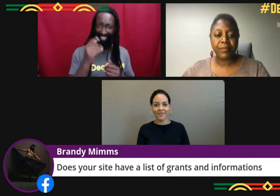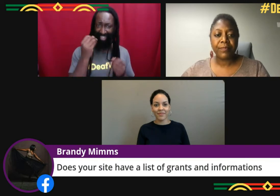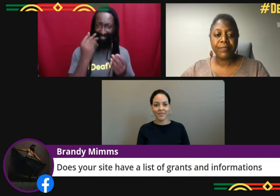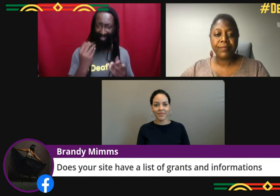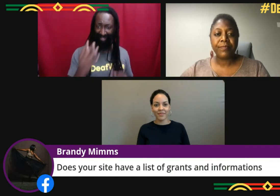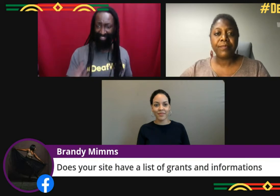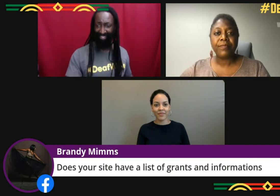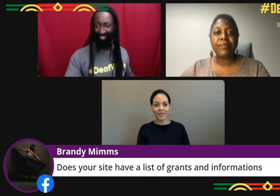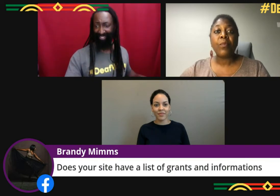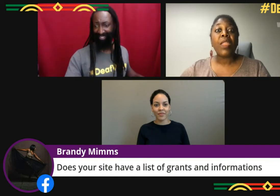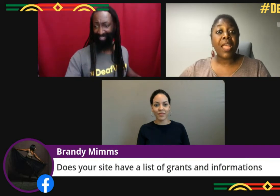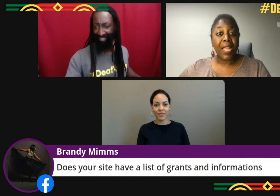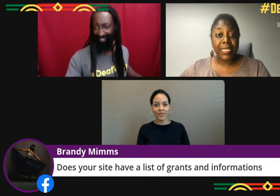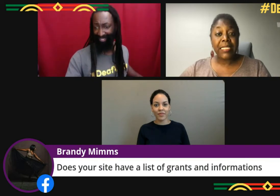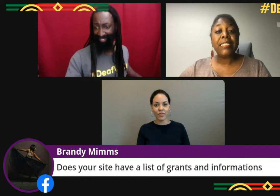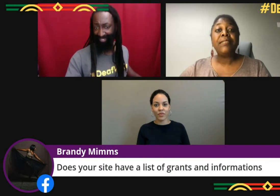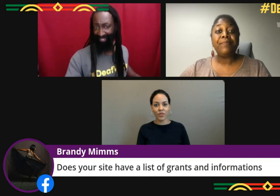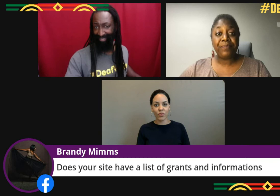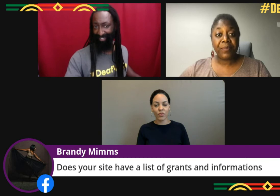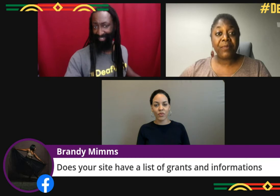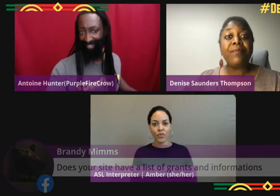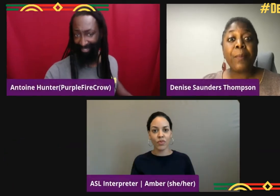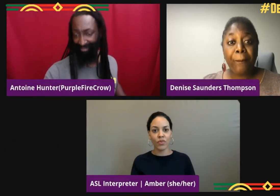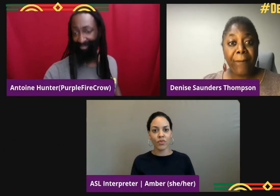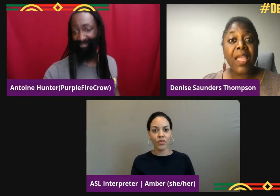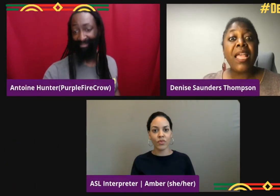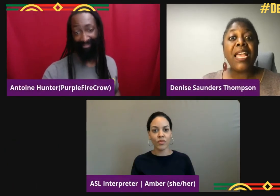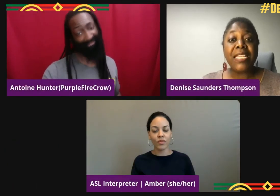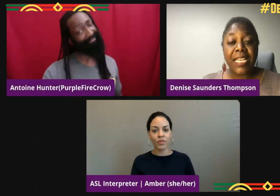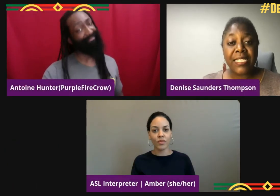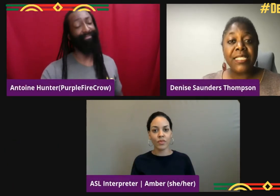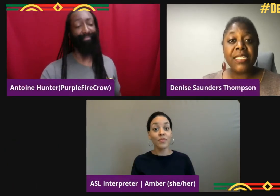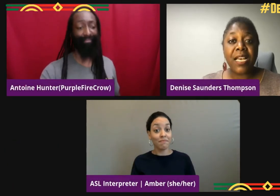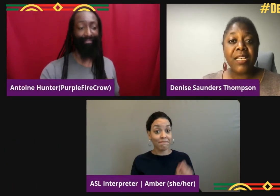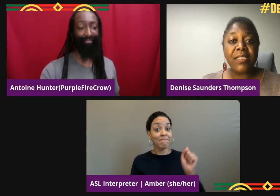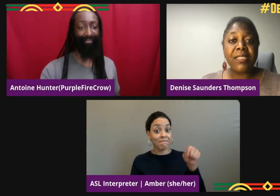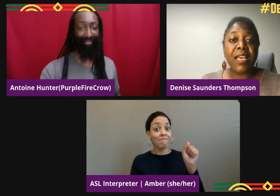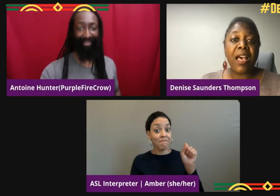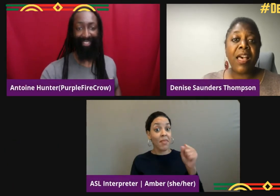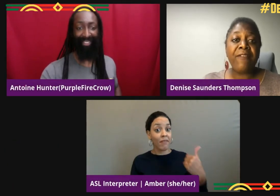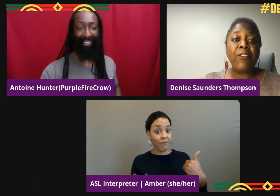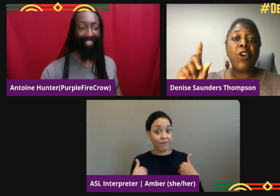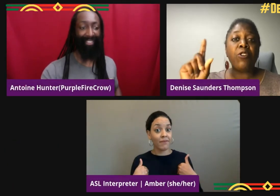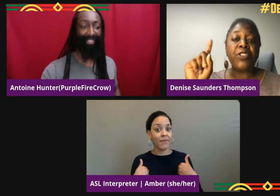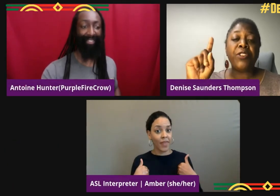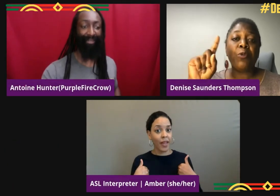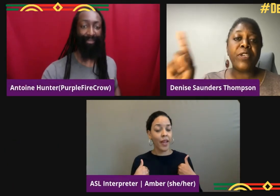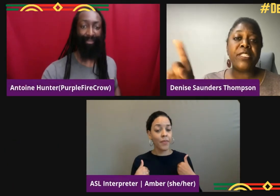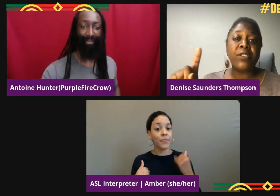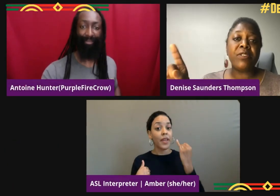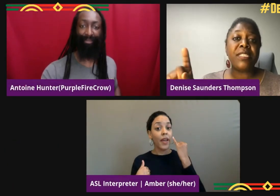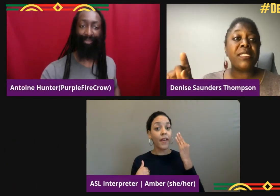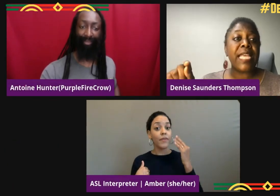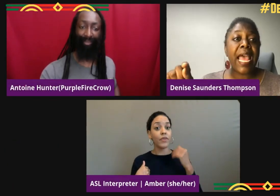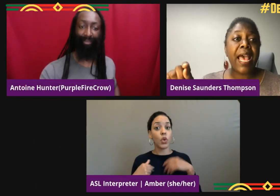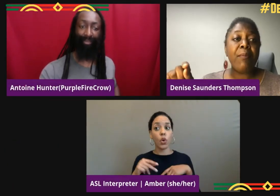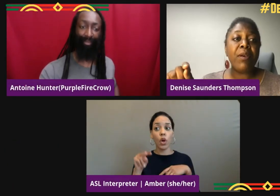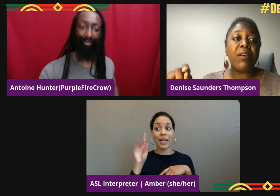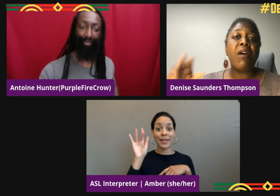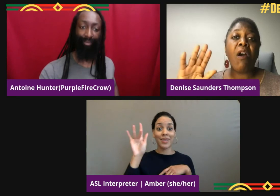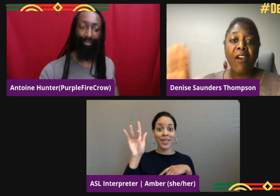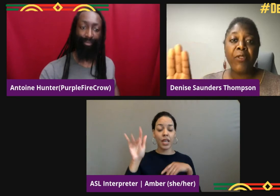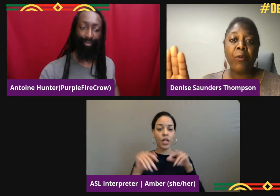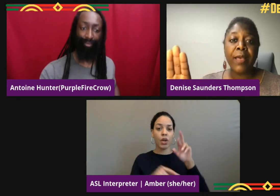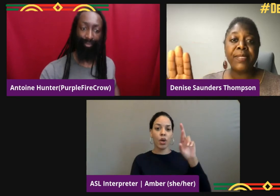Does your site have a list of grants and supporting information? Yes, it does. If you go to the resources